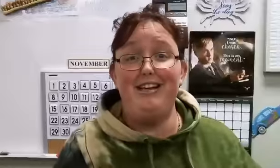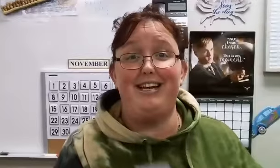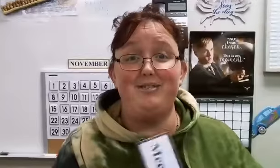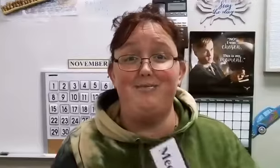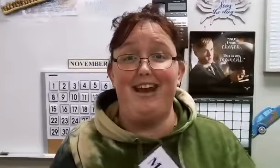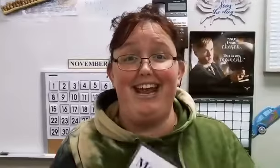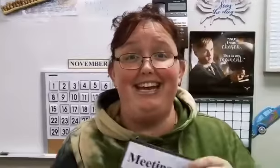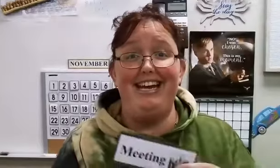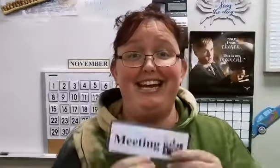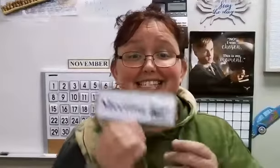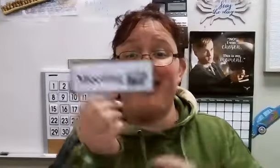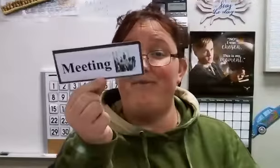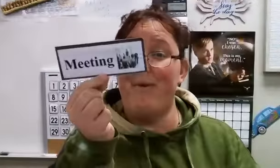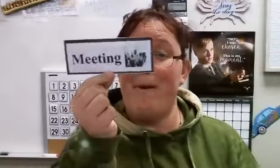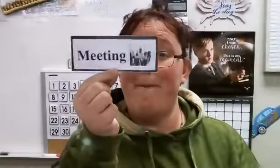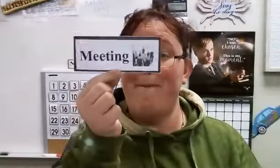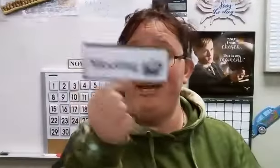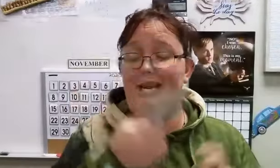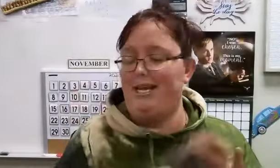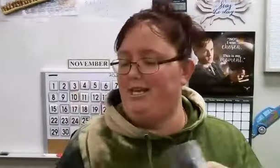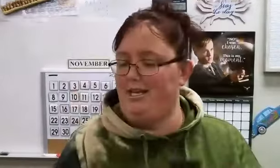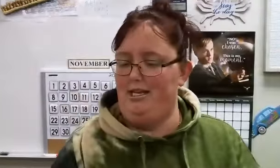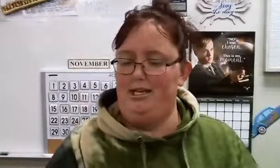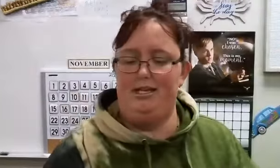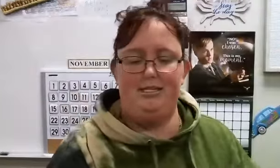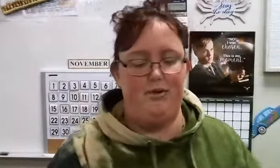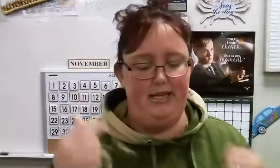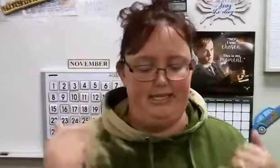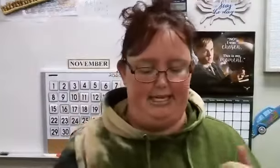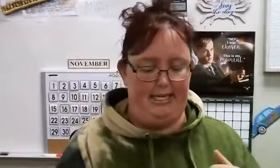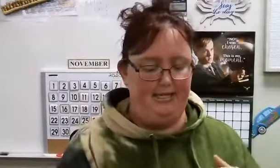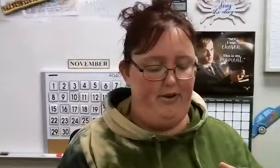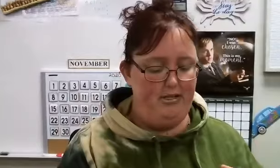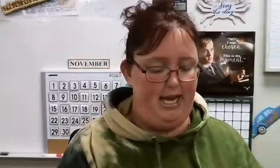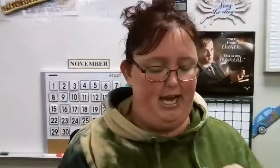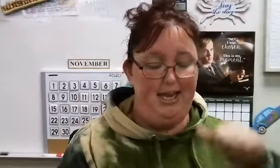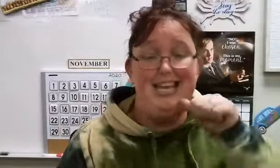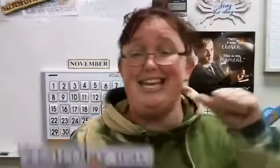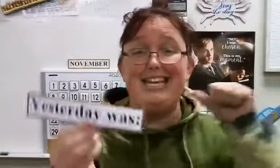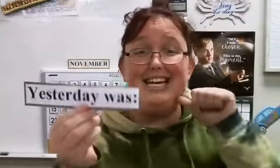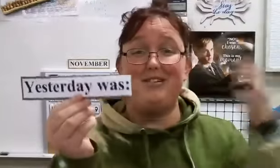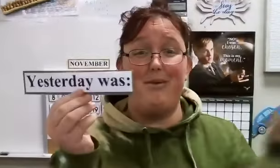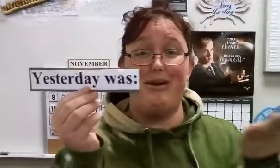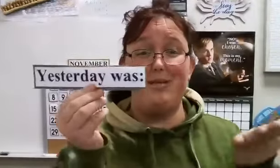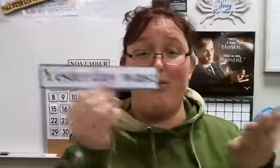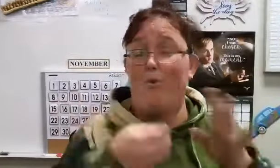Morning, Classroom 1A. It's time for meeting. Let's go over the details of our day. Yesterday was